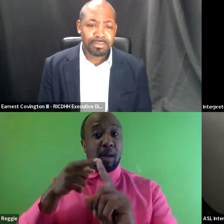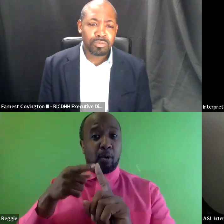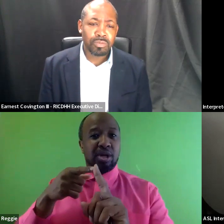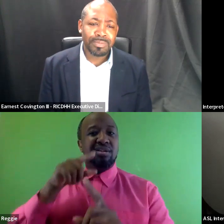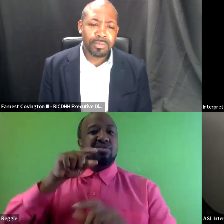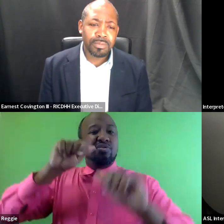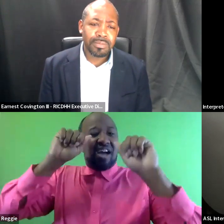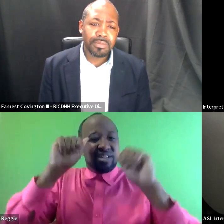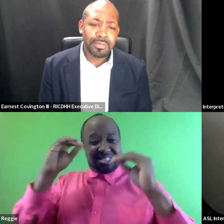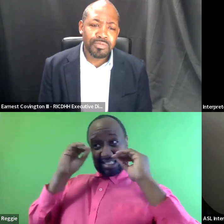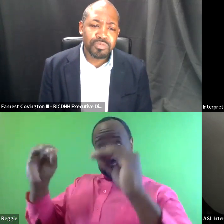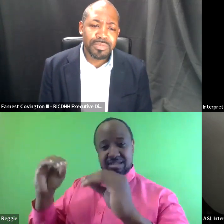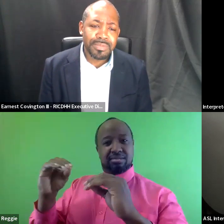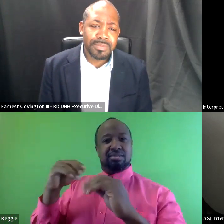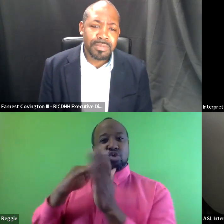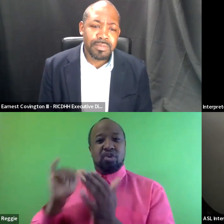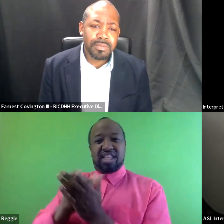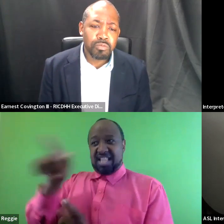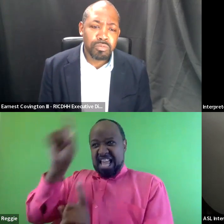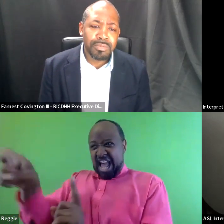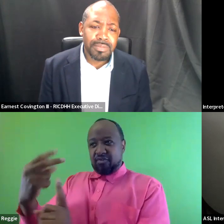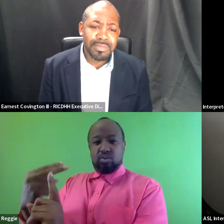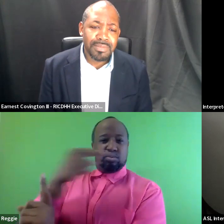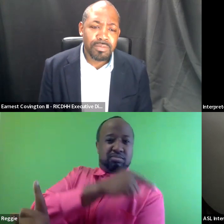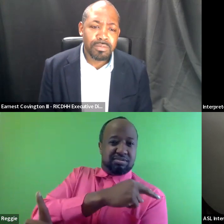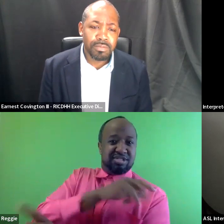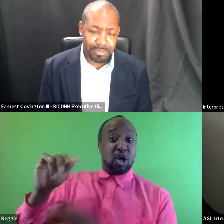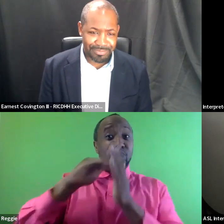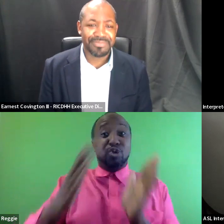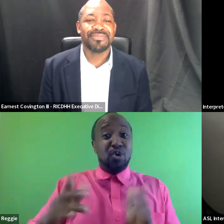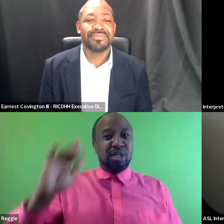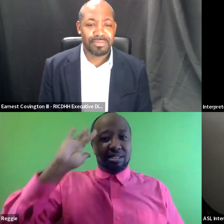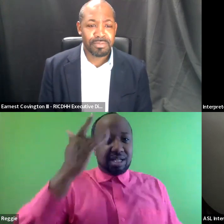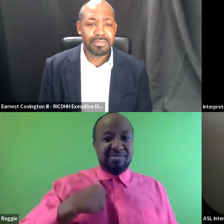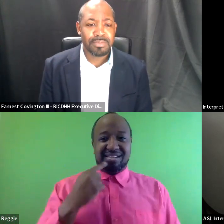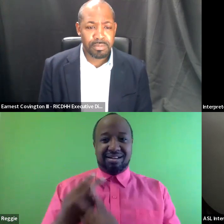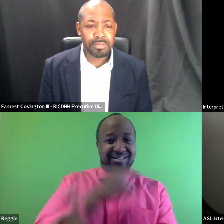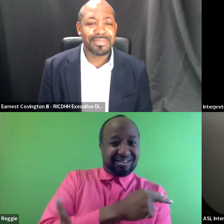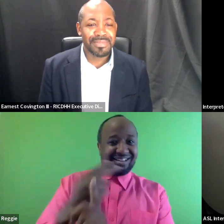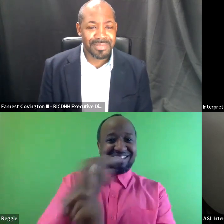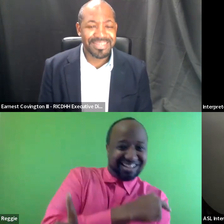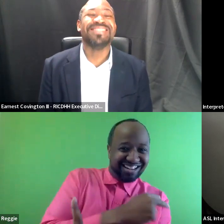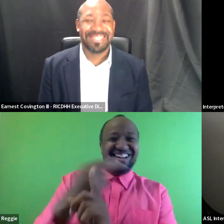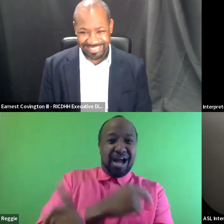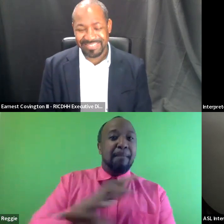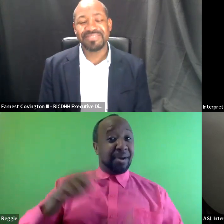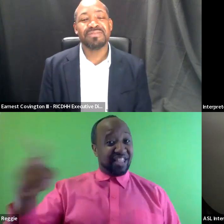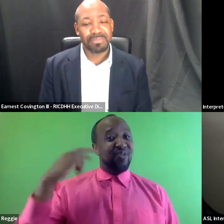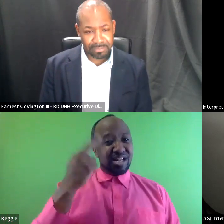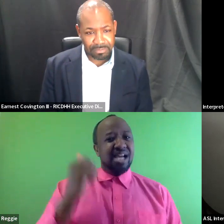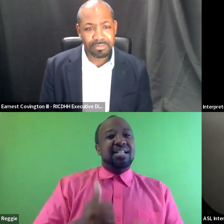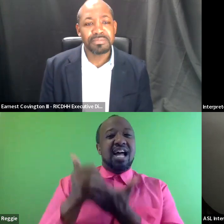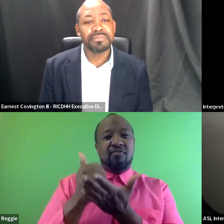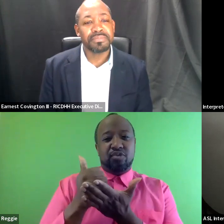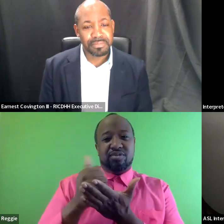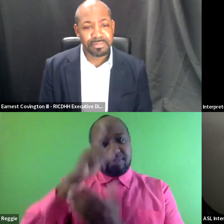one graphing problem. So, but that's a great way to think about it. So you start from the end and work your way back.